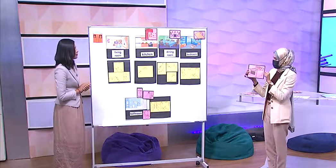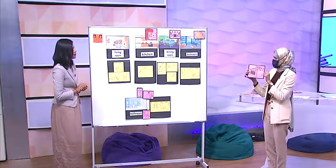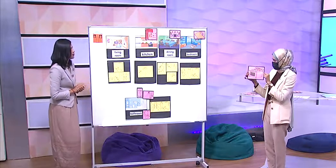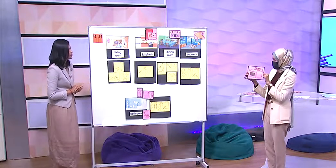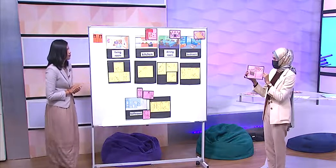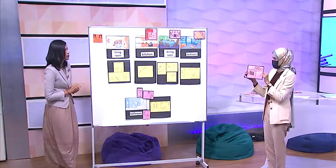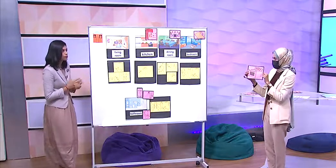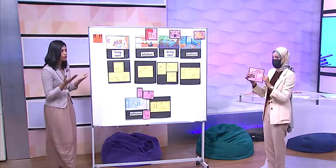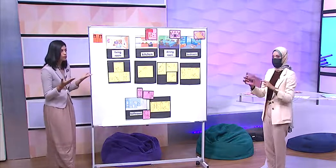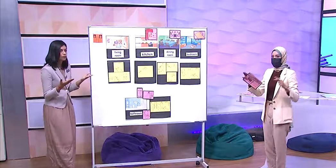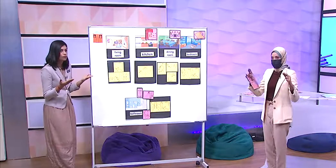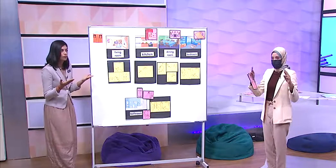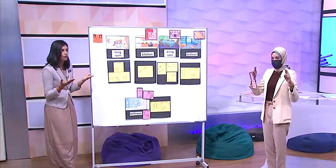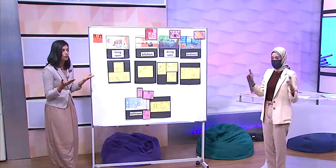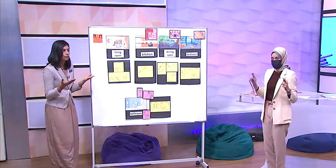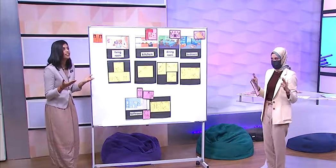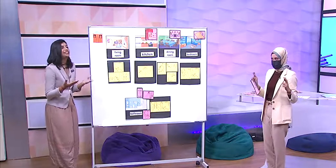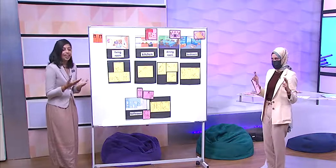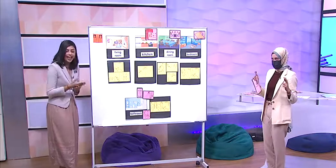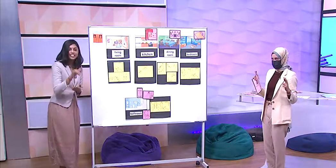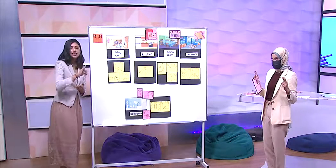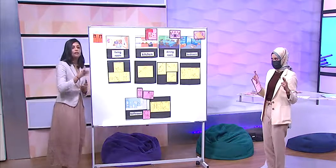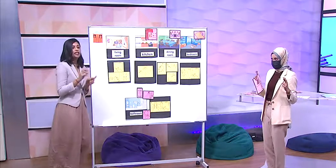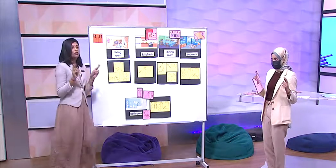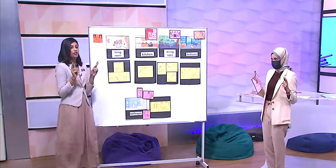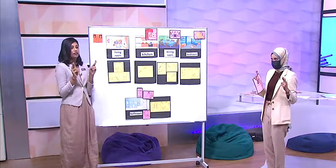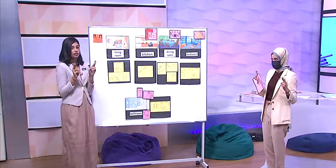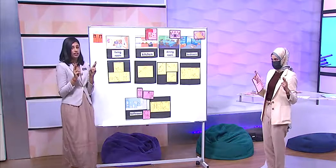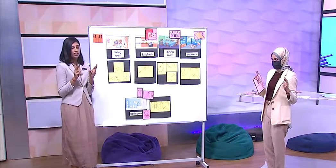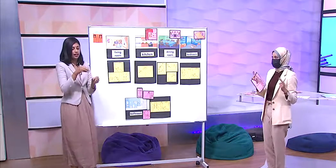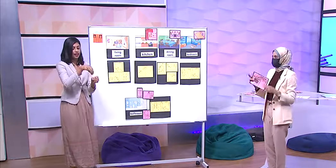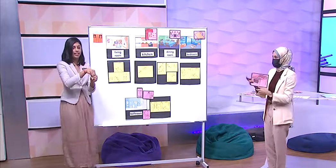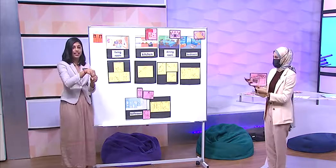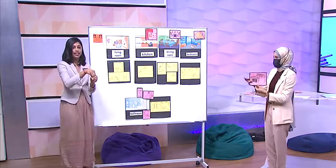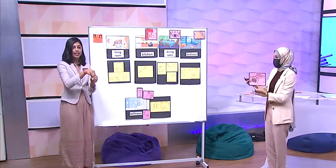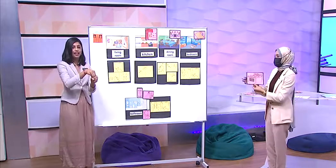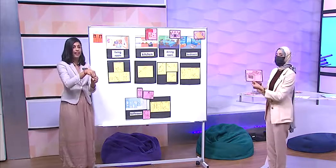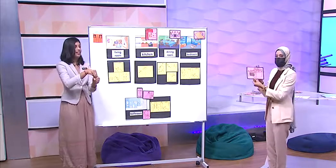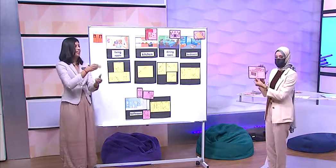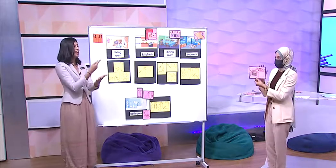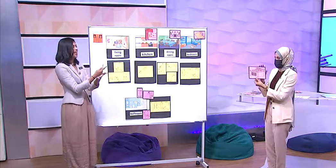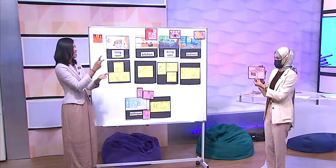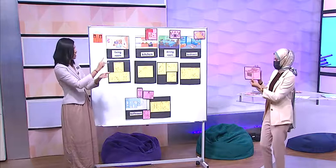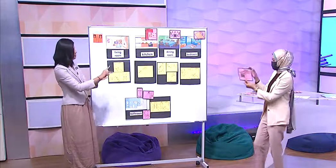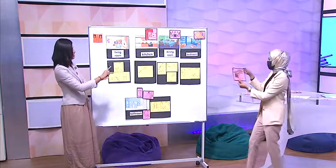Same also with the refrigerator. Yes, same place with the refrigerator. Mm-hmm. In the? Kitchen. Yes,